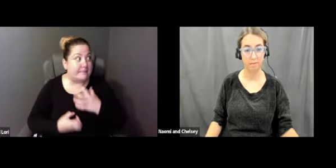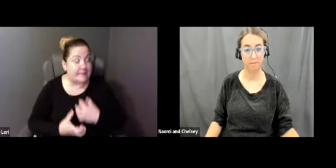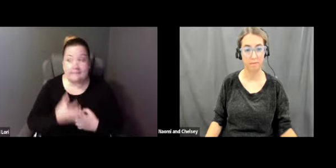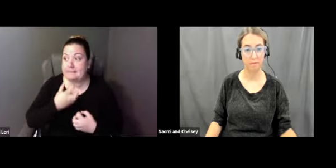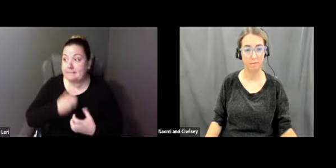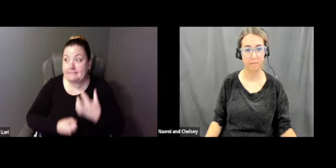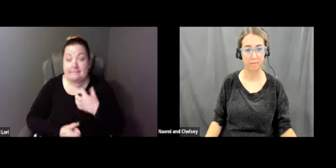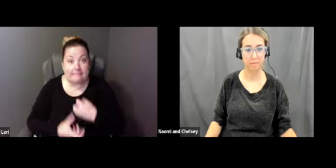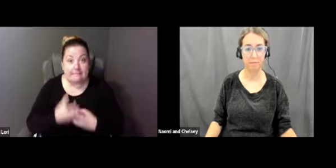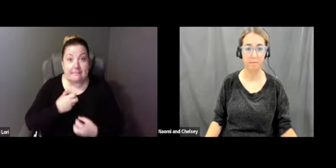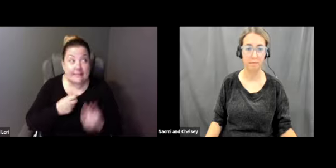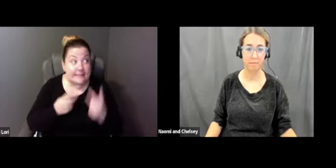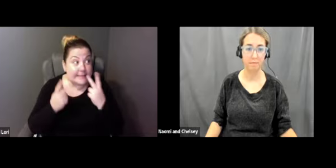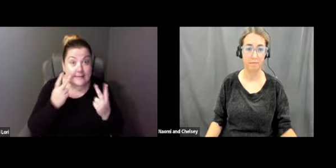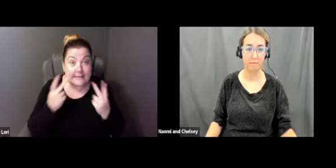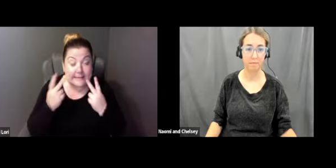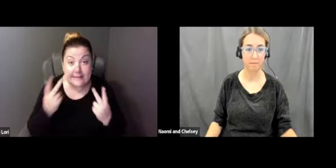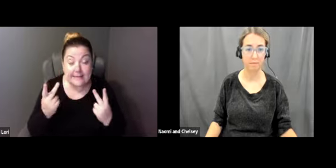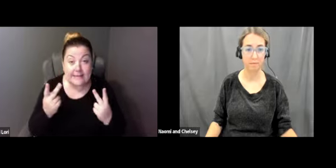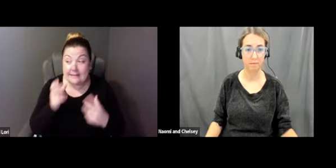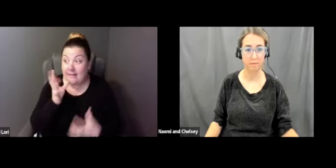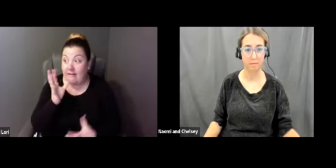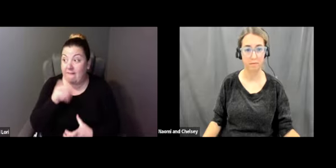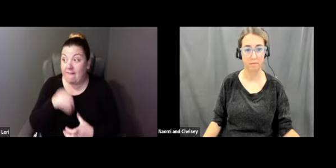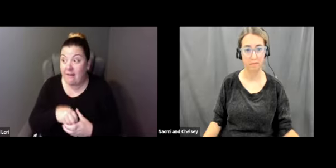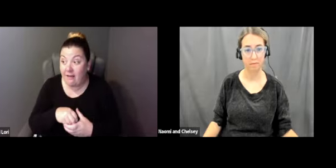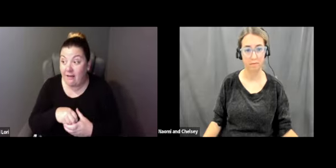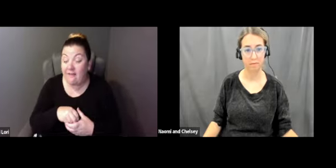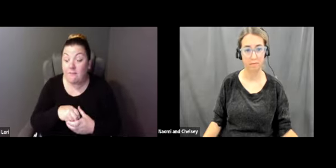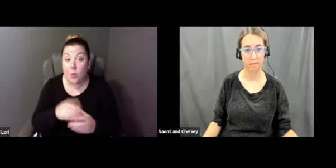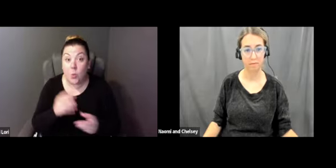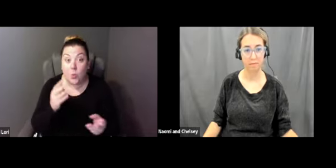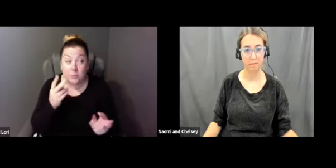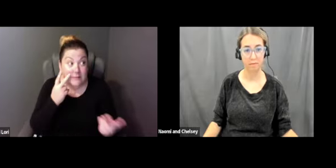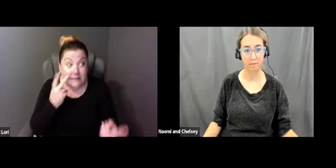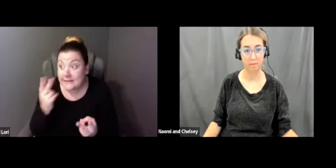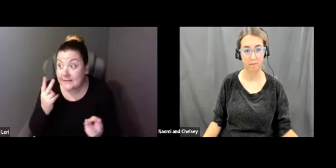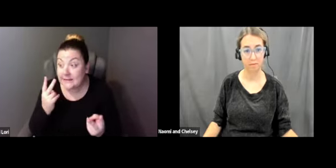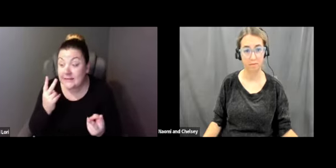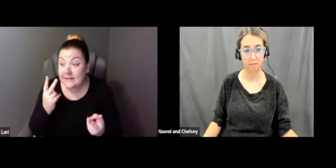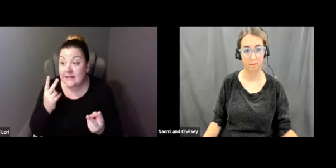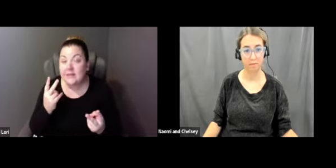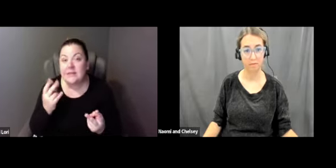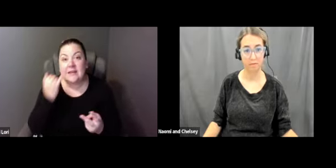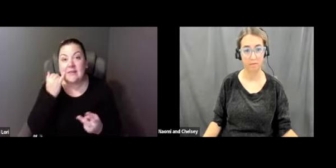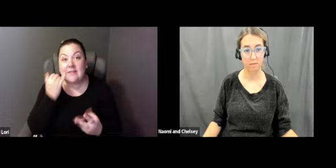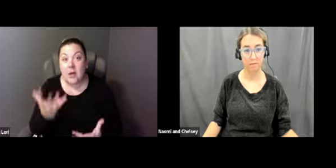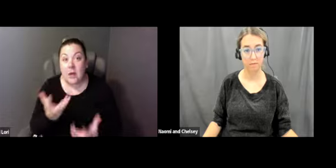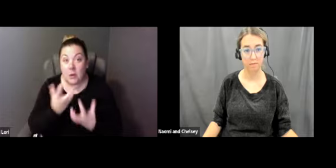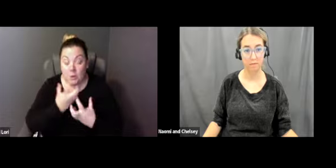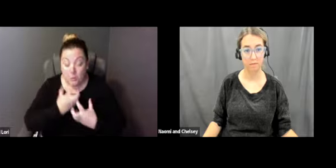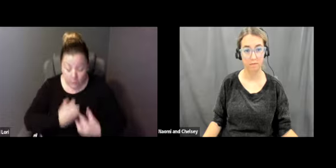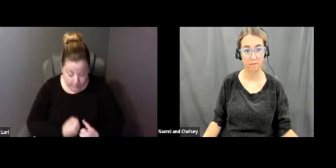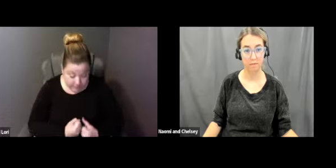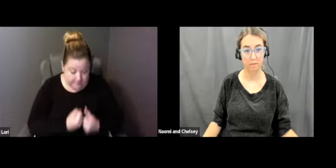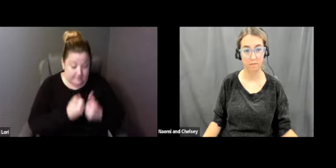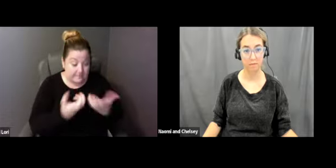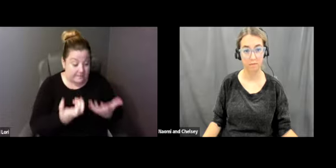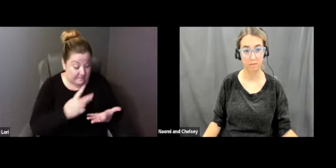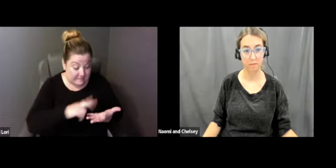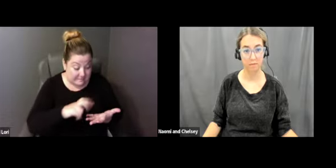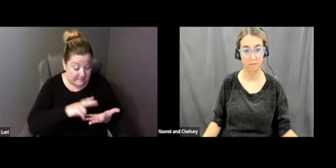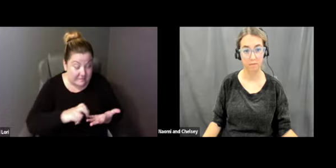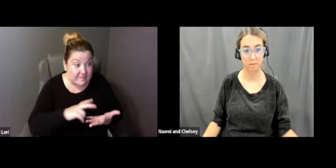sort of environmental traumas that are happening. And if you don't have the tools to recognize or the